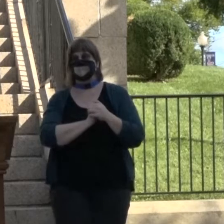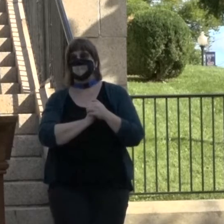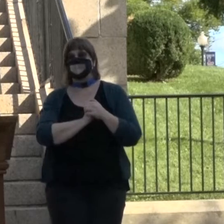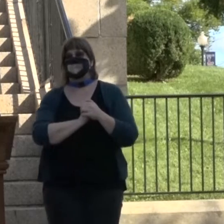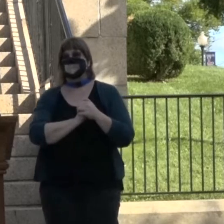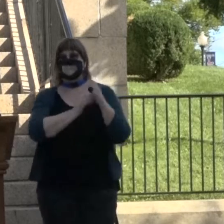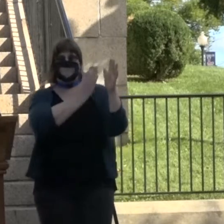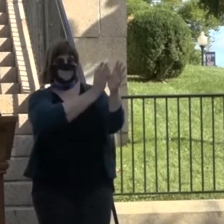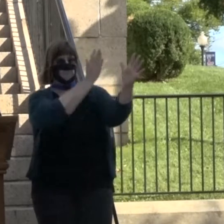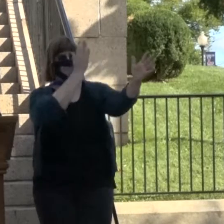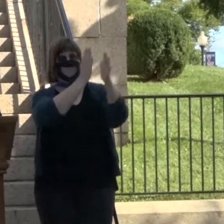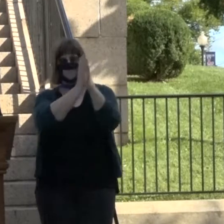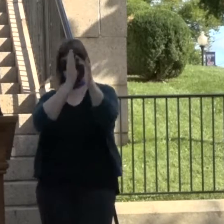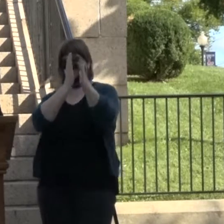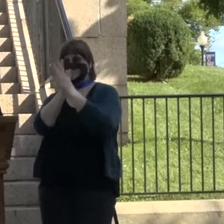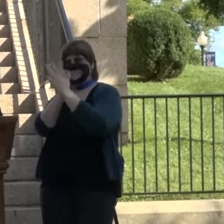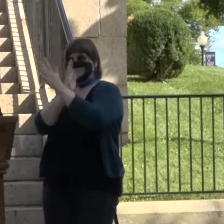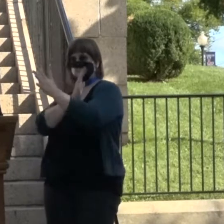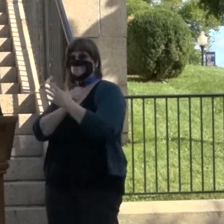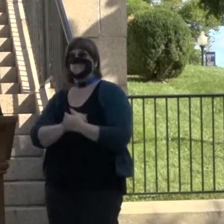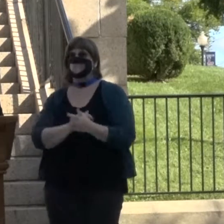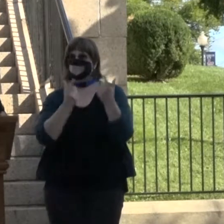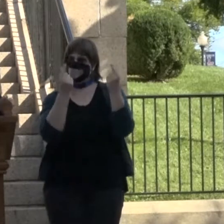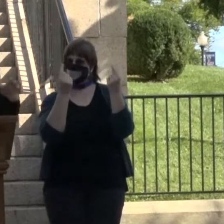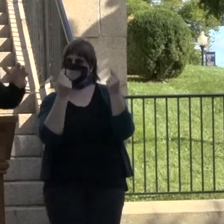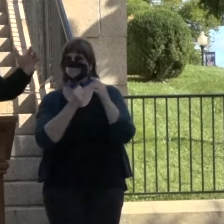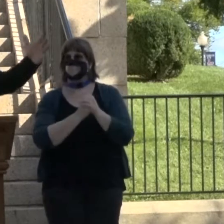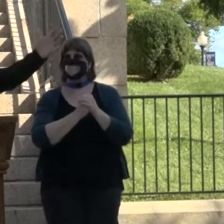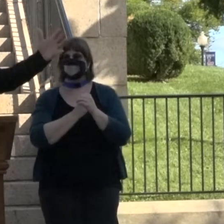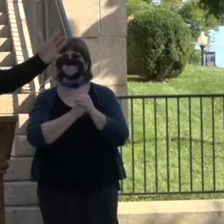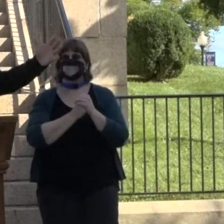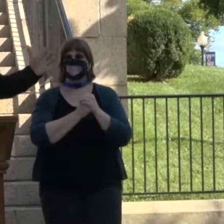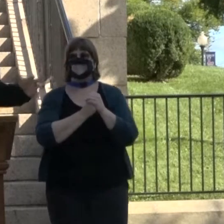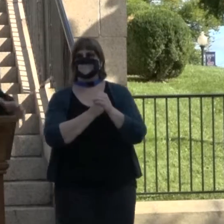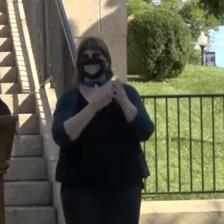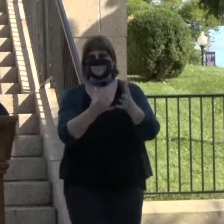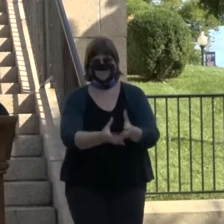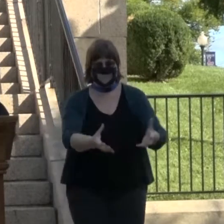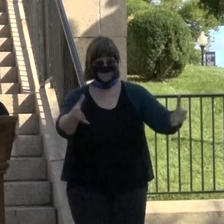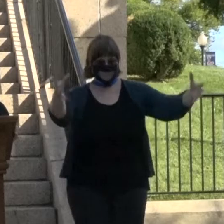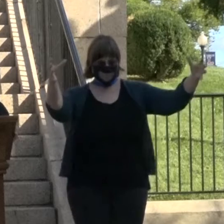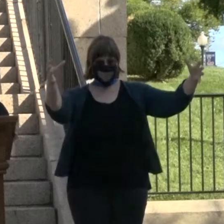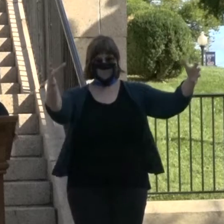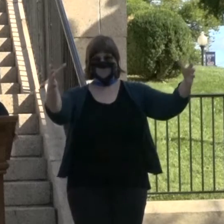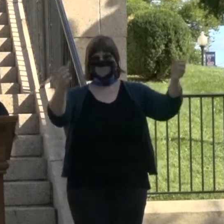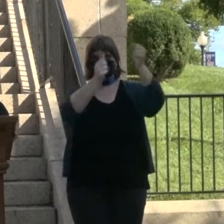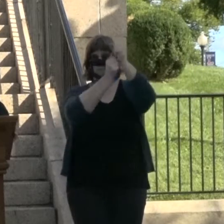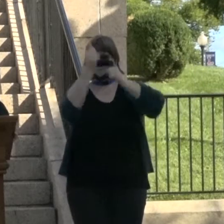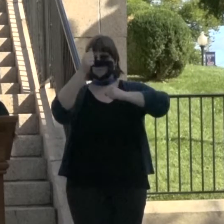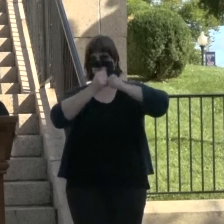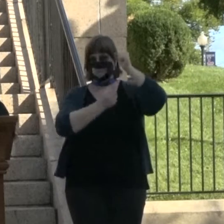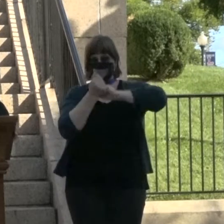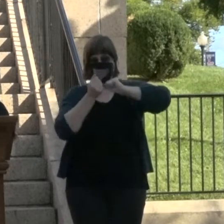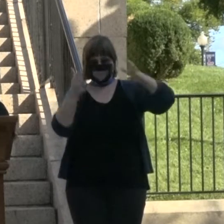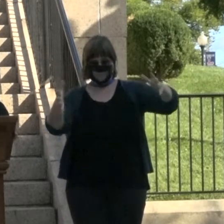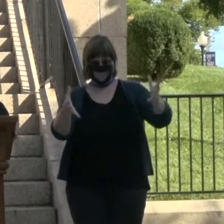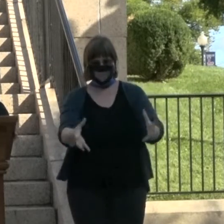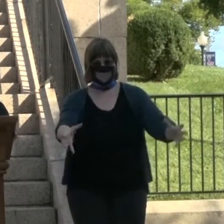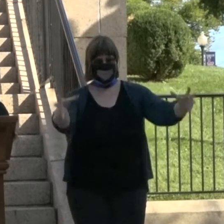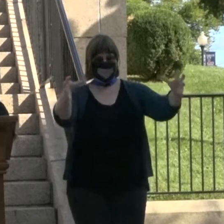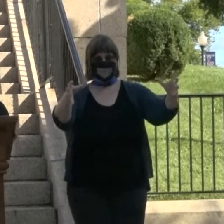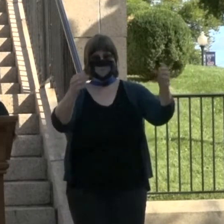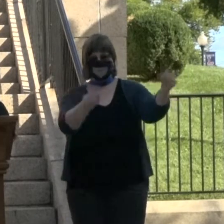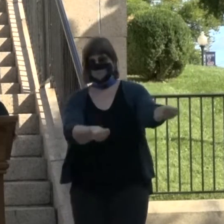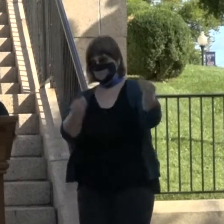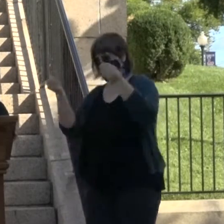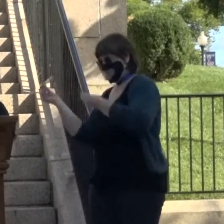was lines of people all lined up to this massive destruction. And we were